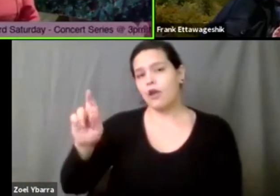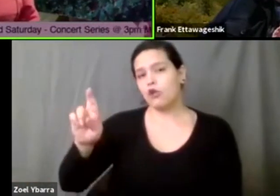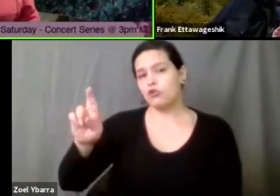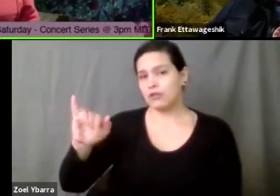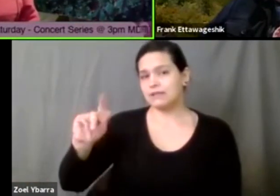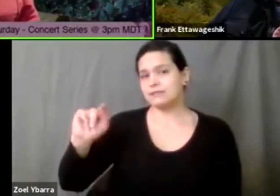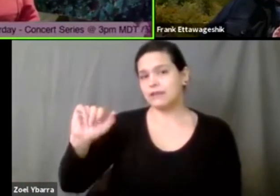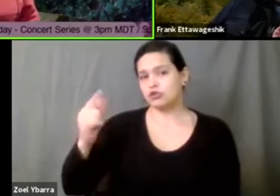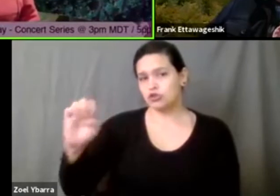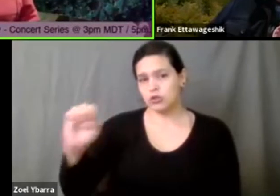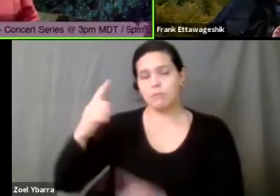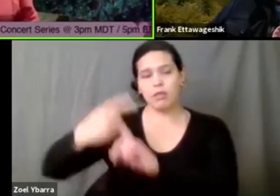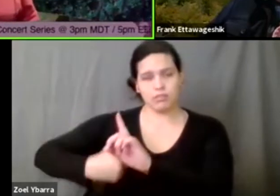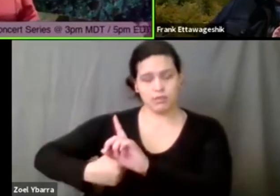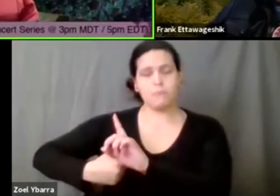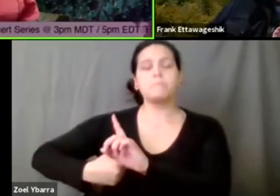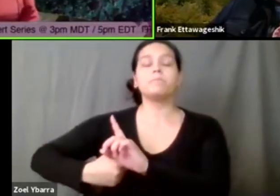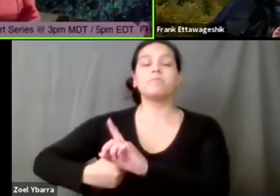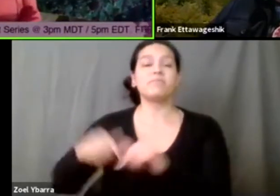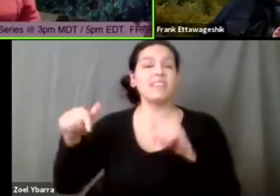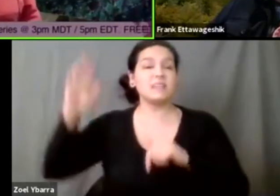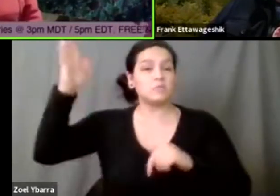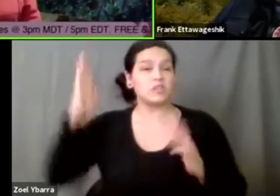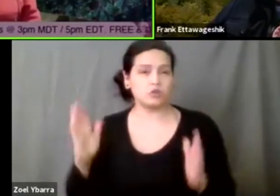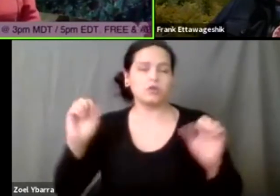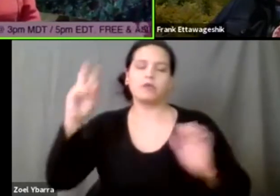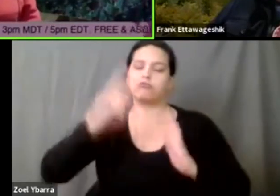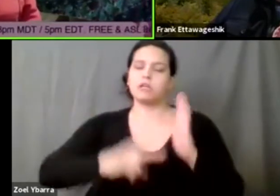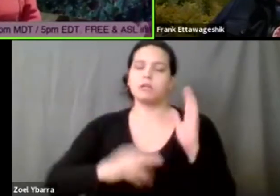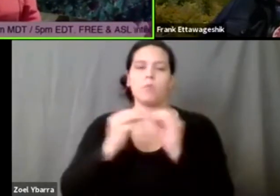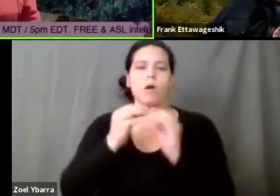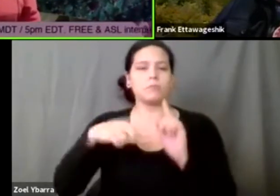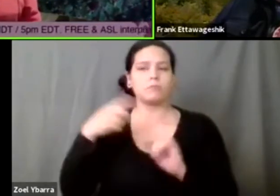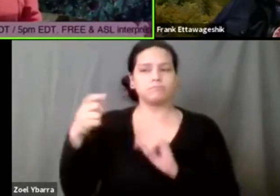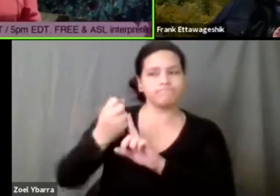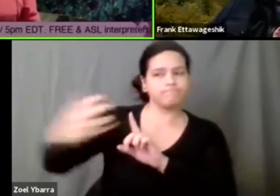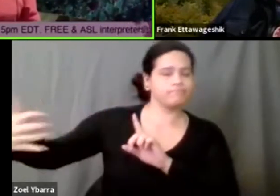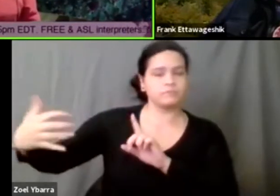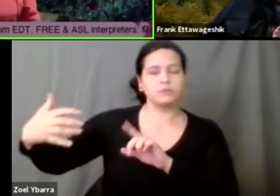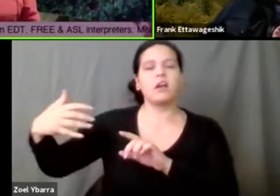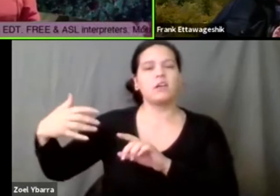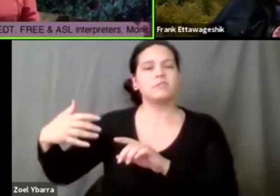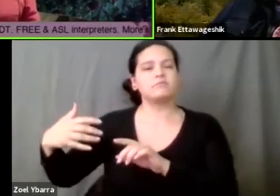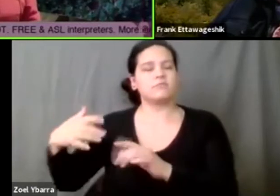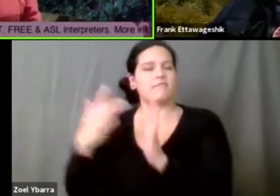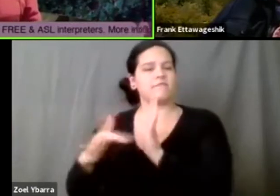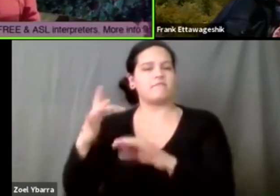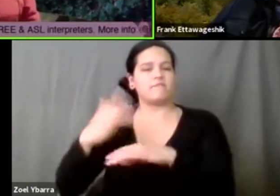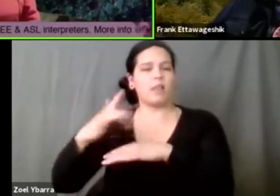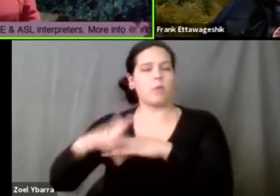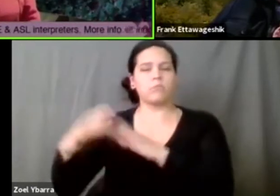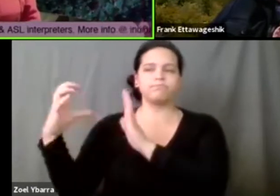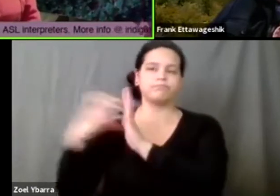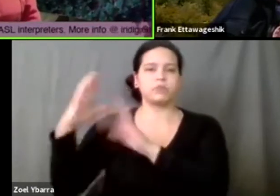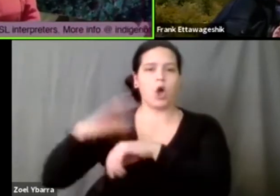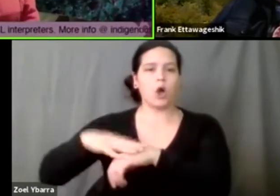this month, which you can read more about at our website. We are honoring Native Heritage Month.